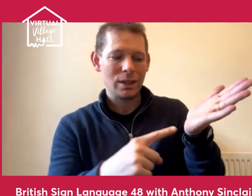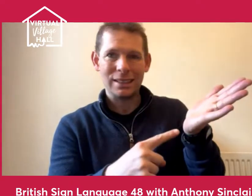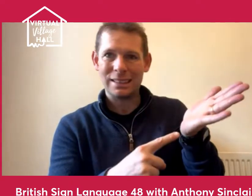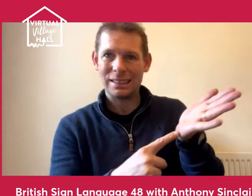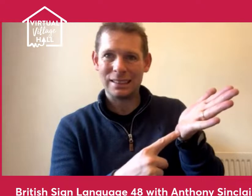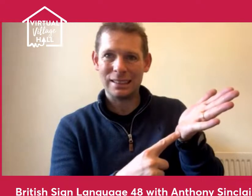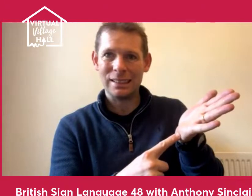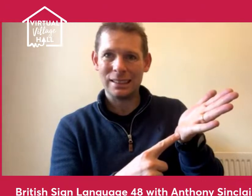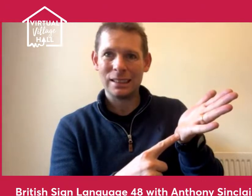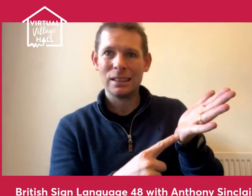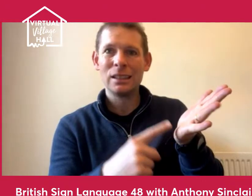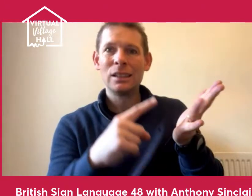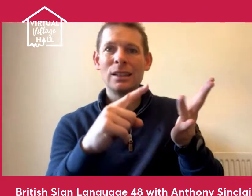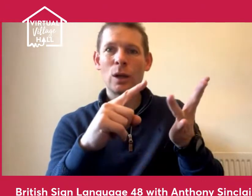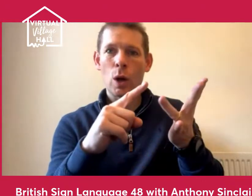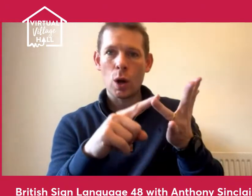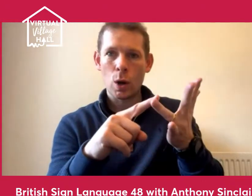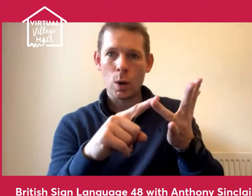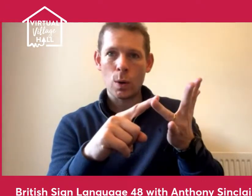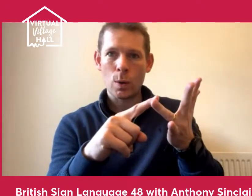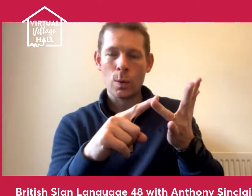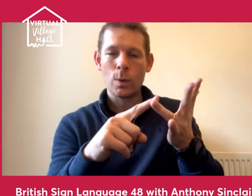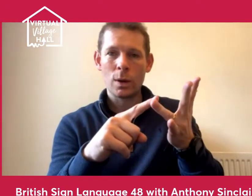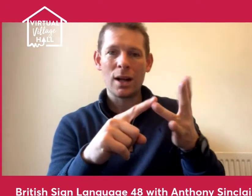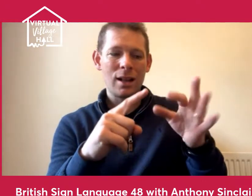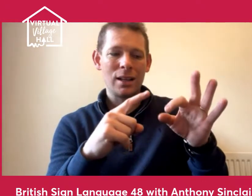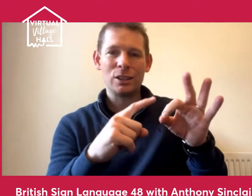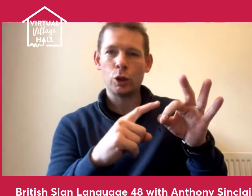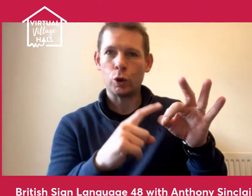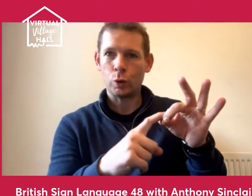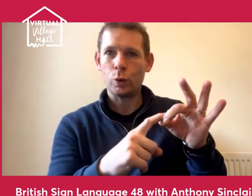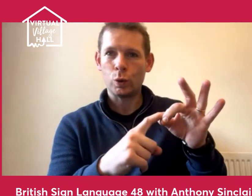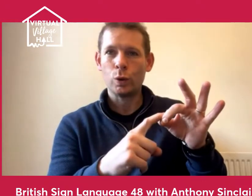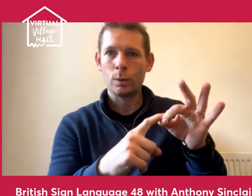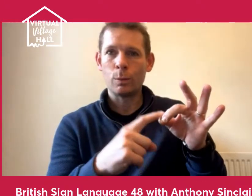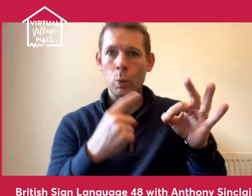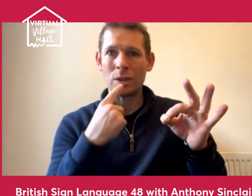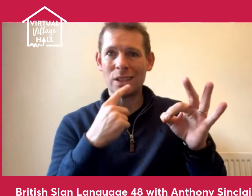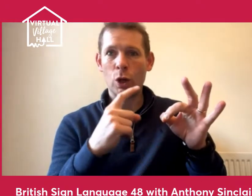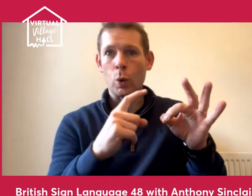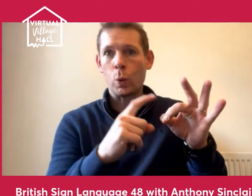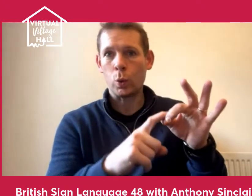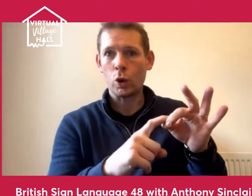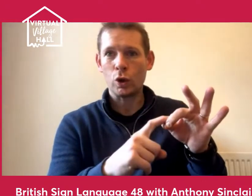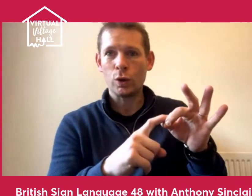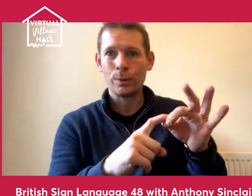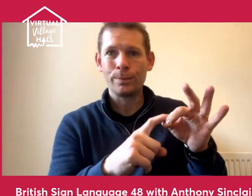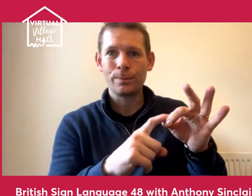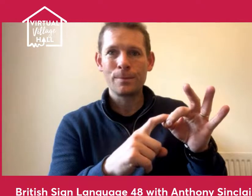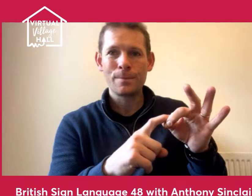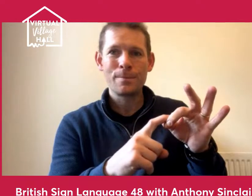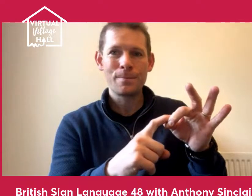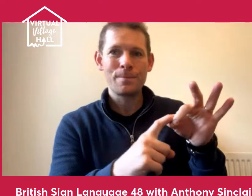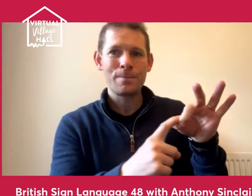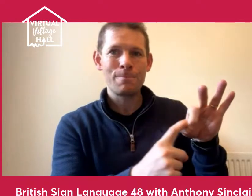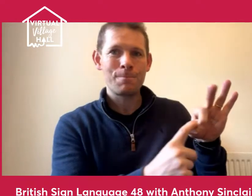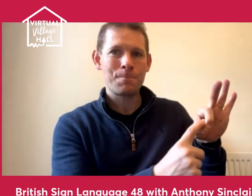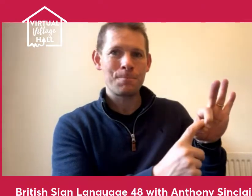U. So it's 1:45. So T-O. So that's the Q for quarter.